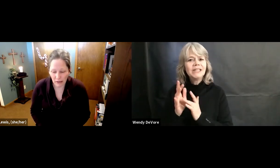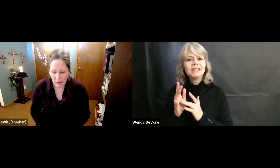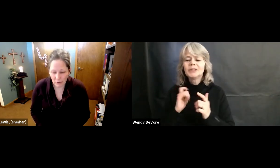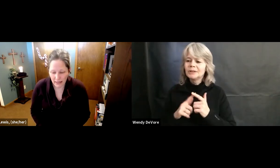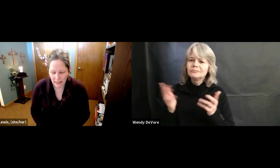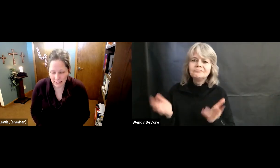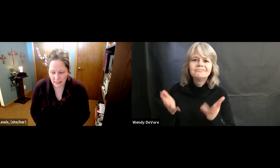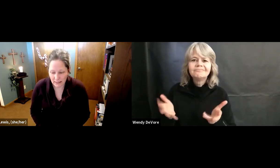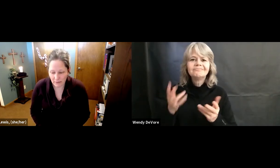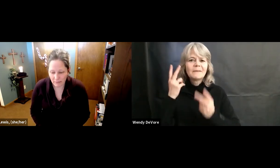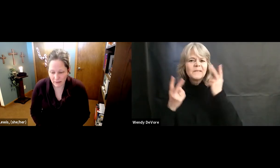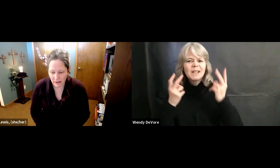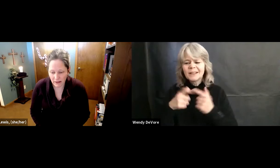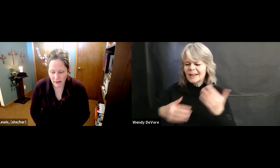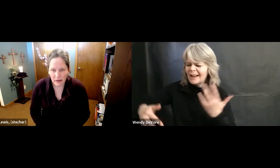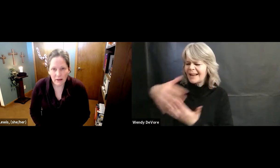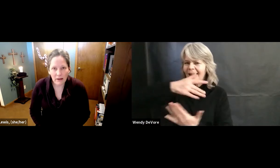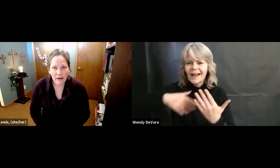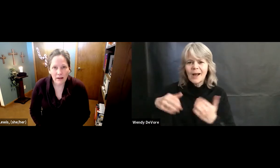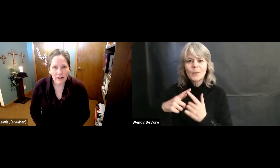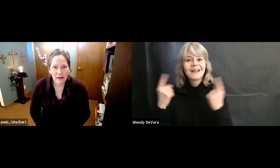who are outcasts.